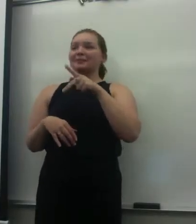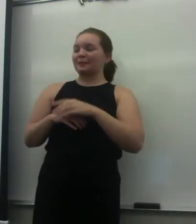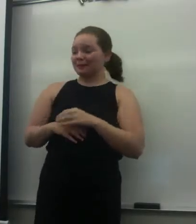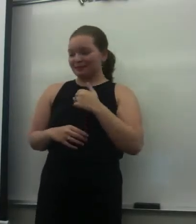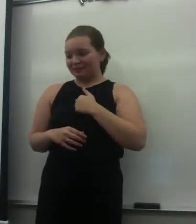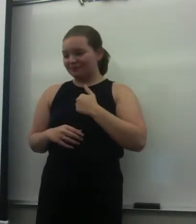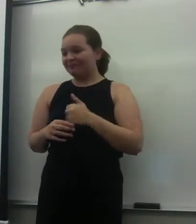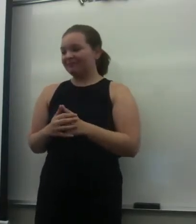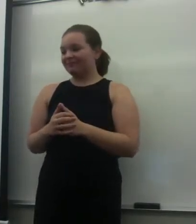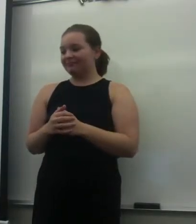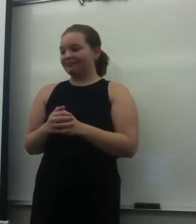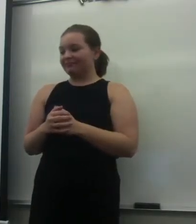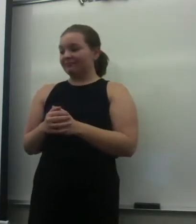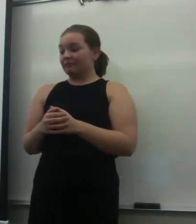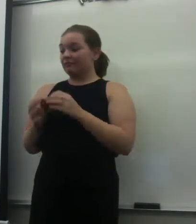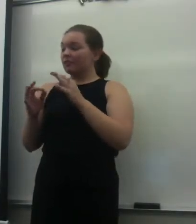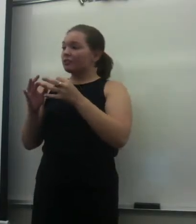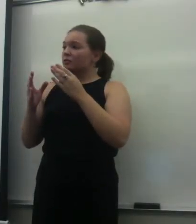are necessary for communication,